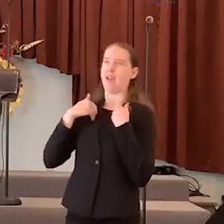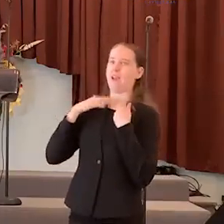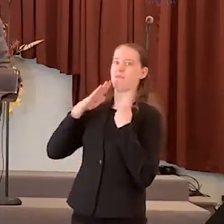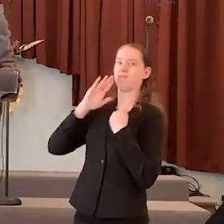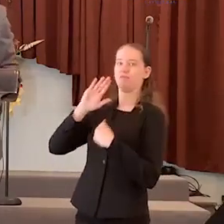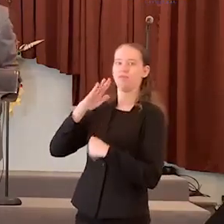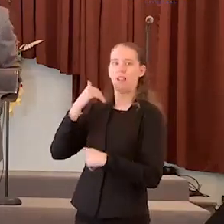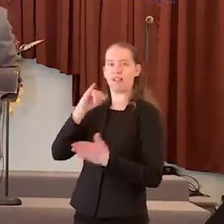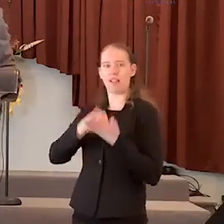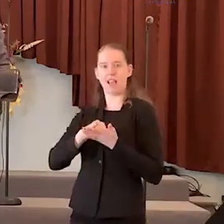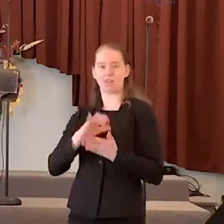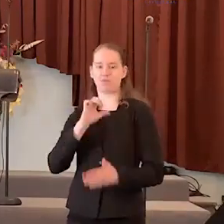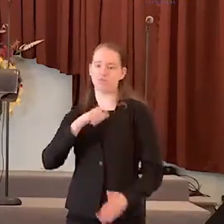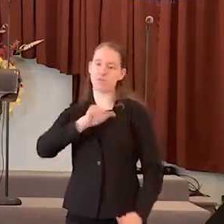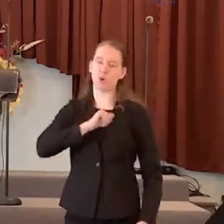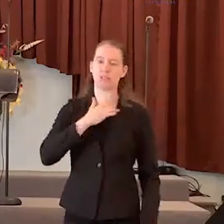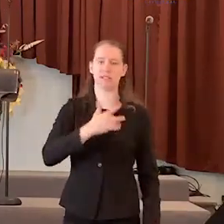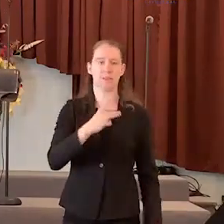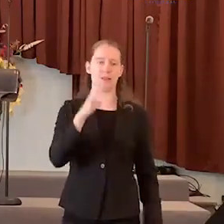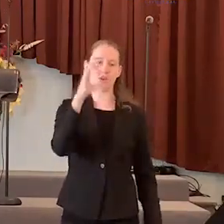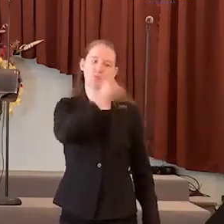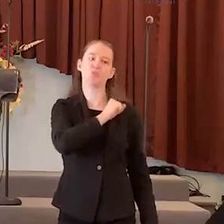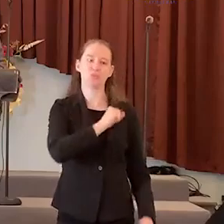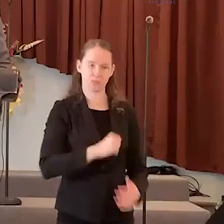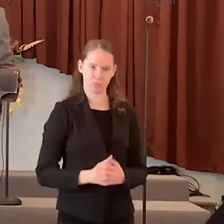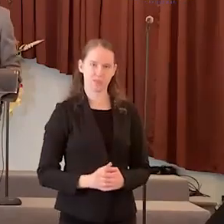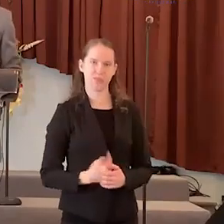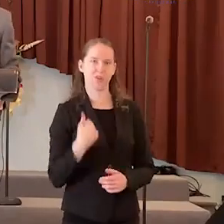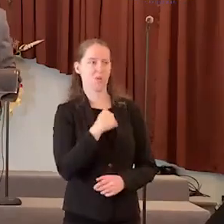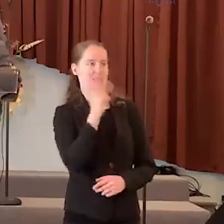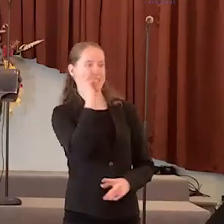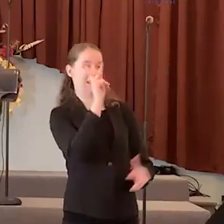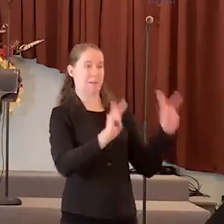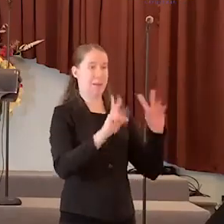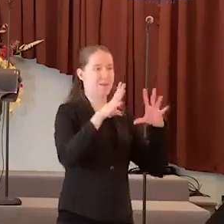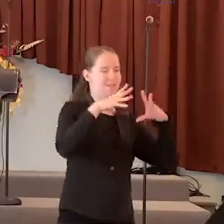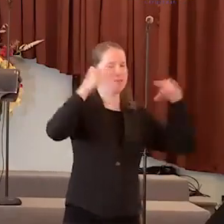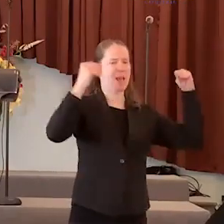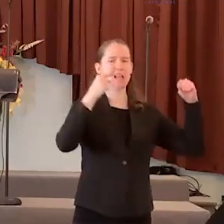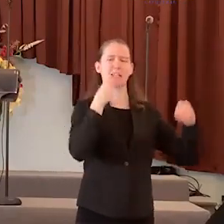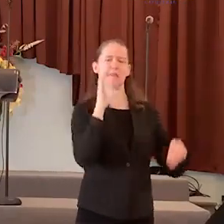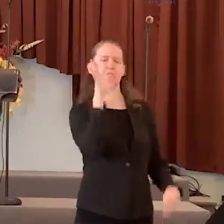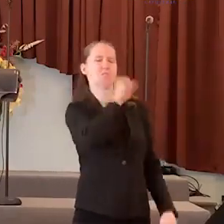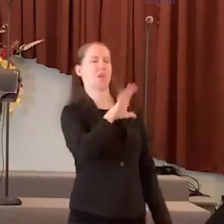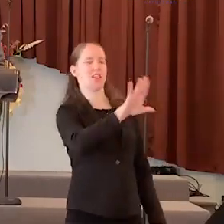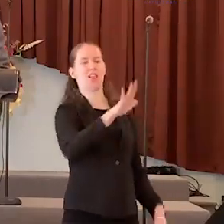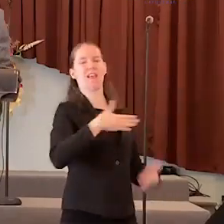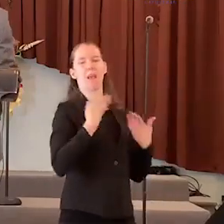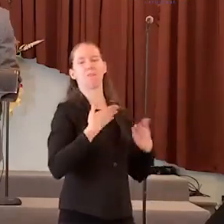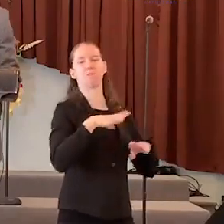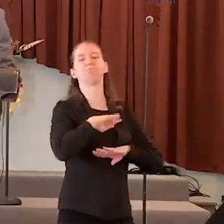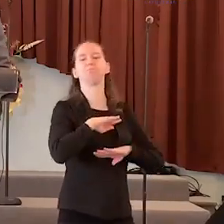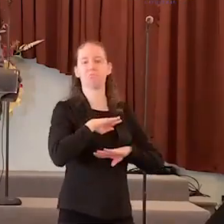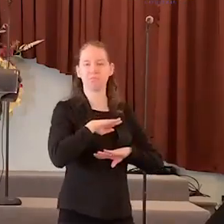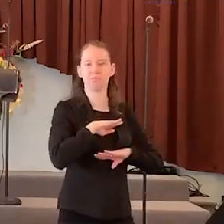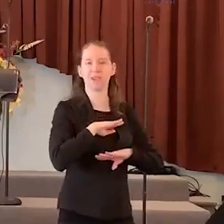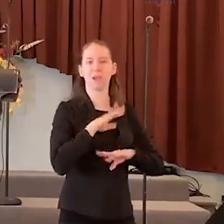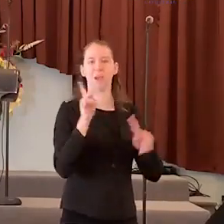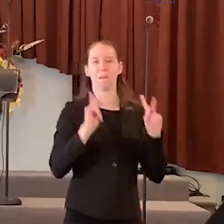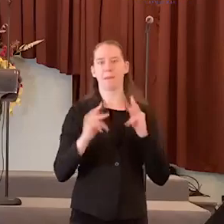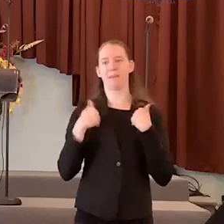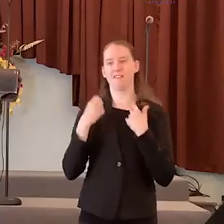assume. We assume because we see people smiling that they're happy. We assume because we see people driving